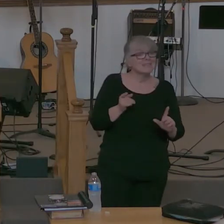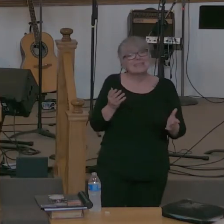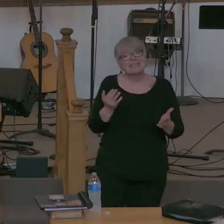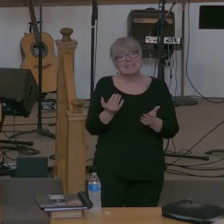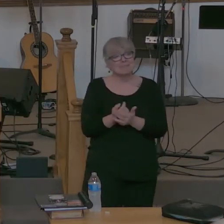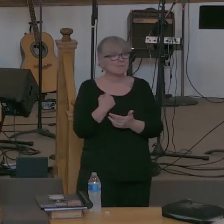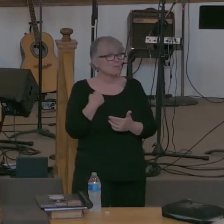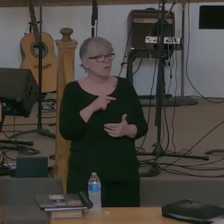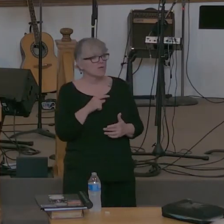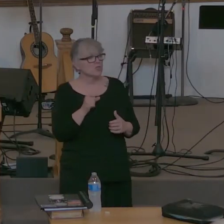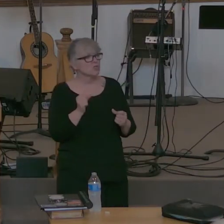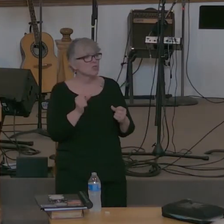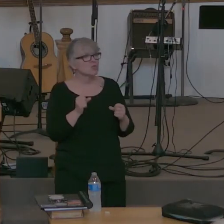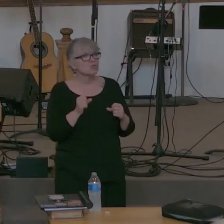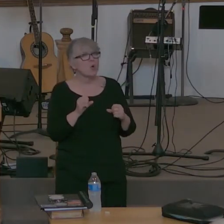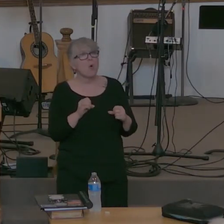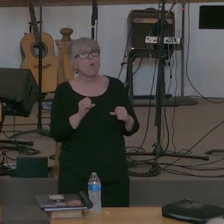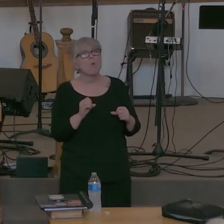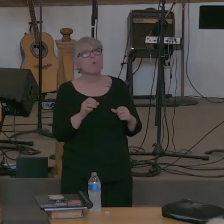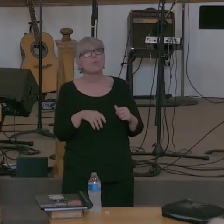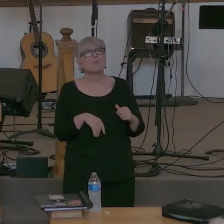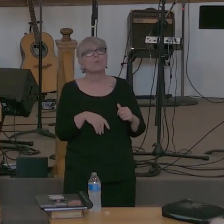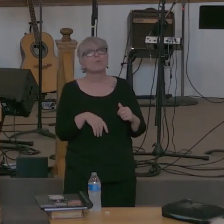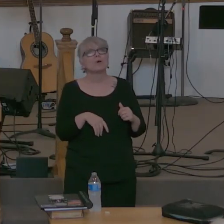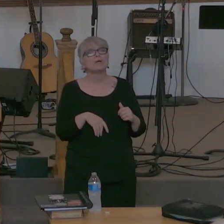Sometimes we get so carried away